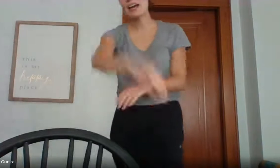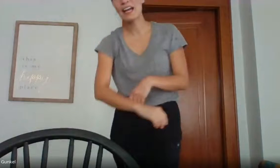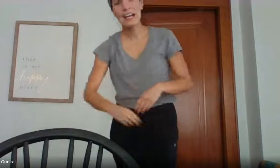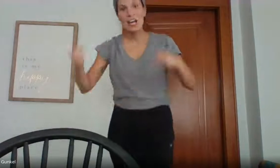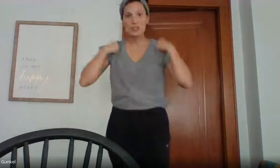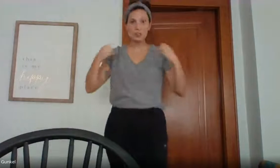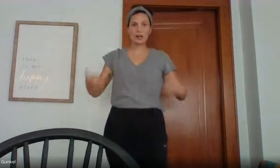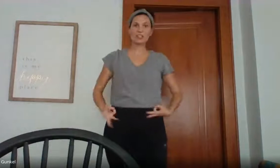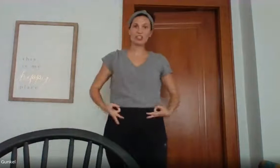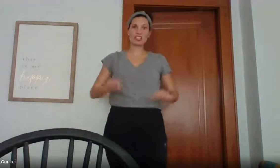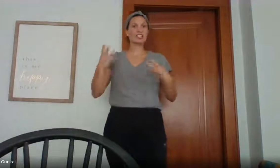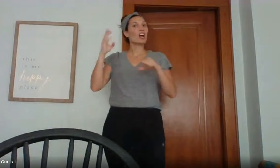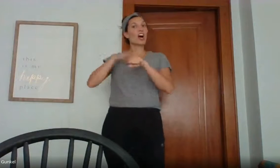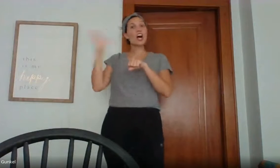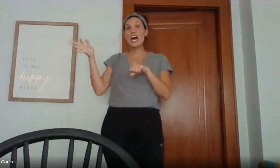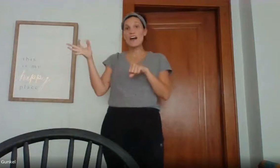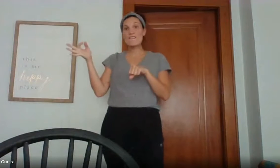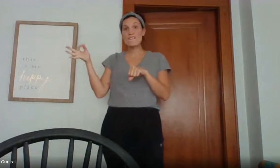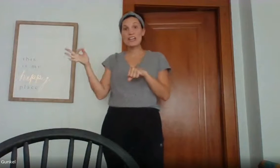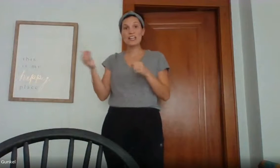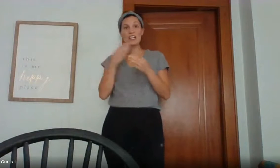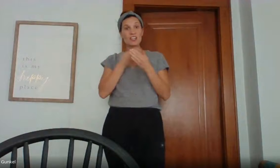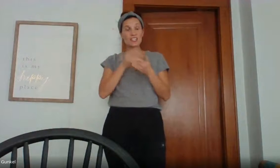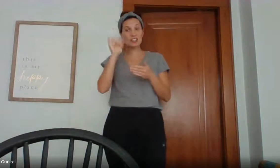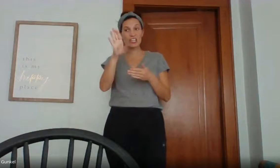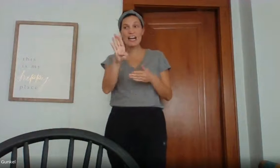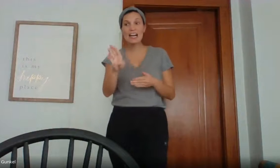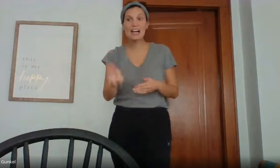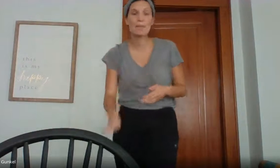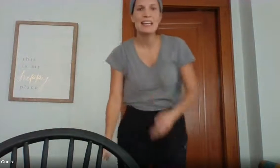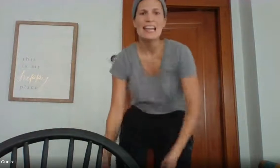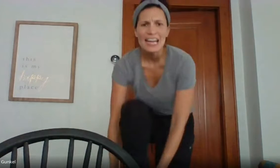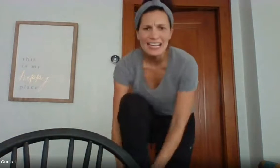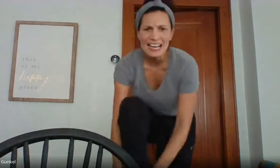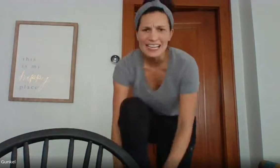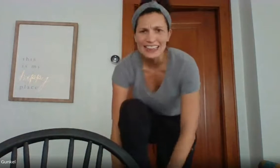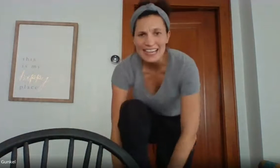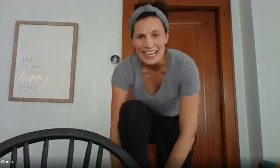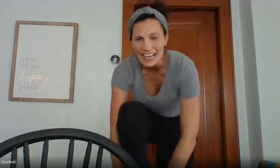my sweatshirt off. Good job. And I